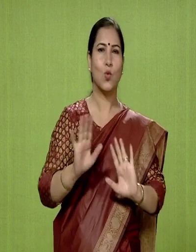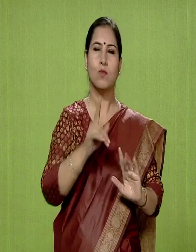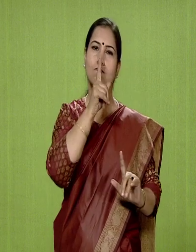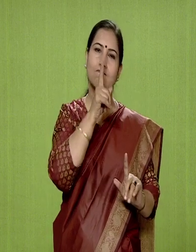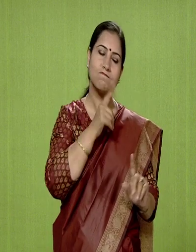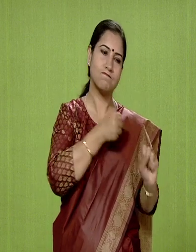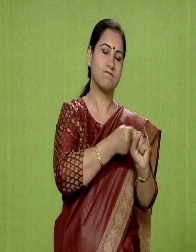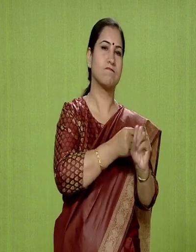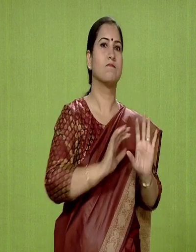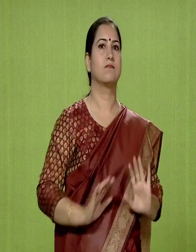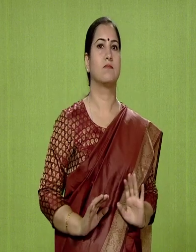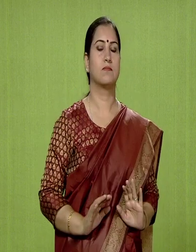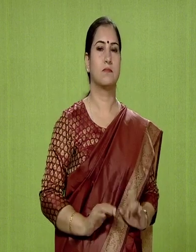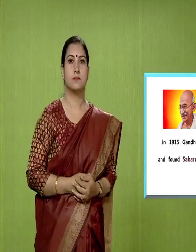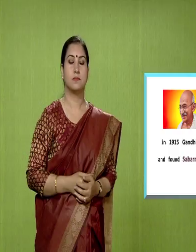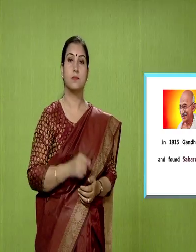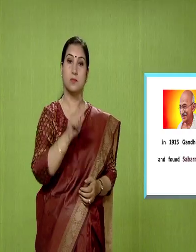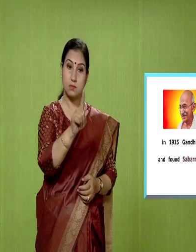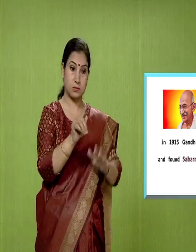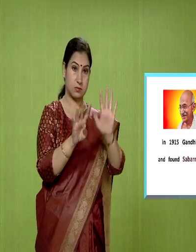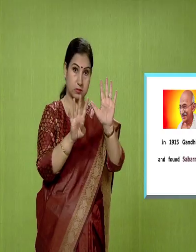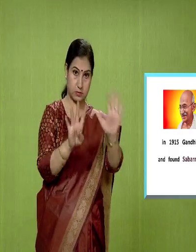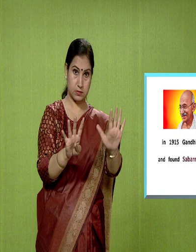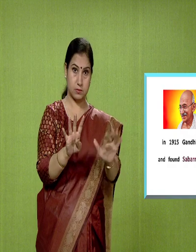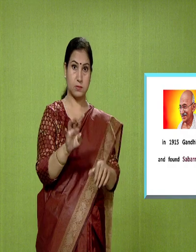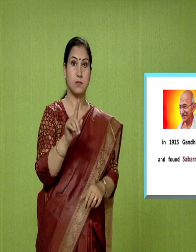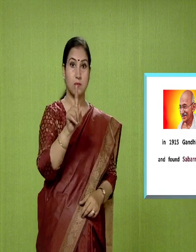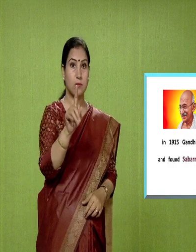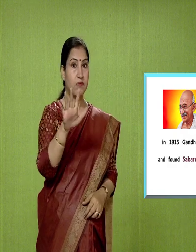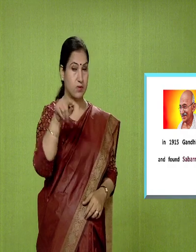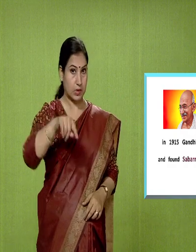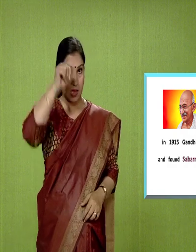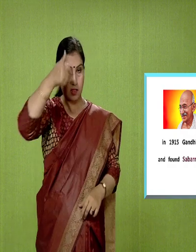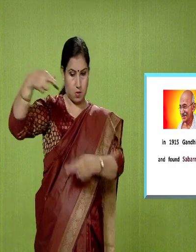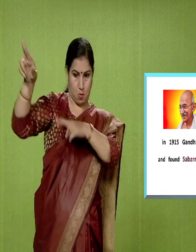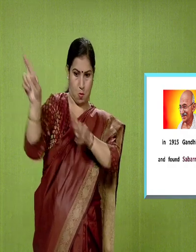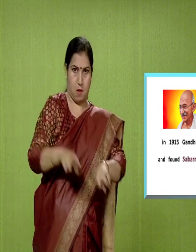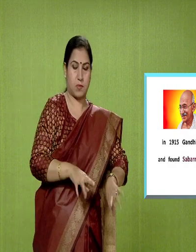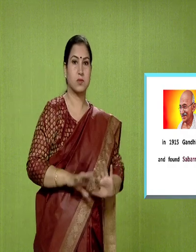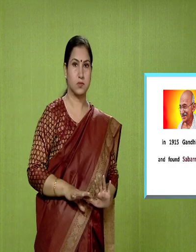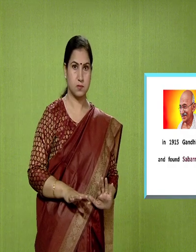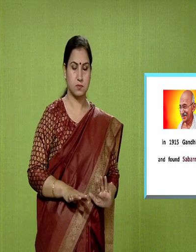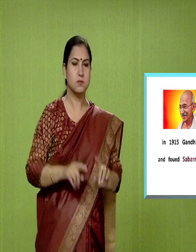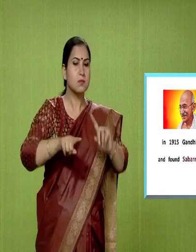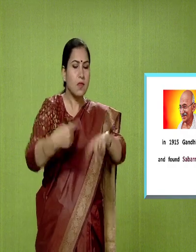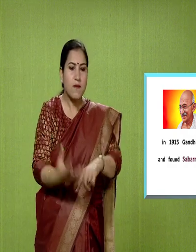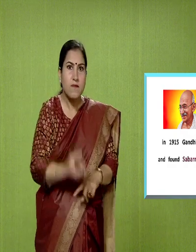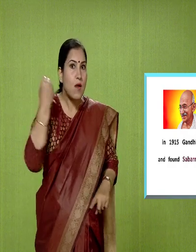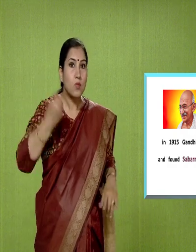In the year 1915, Gandhiji came back to India. He found